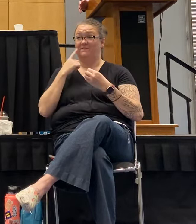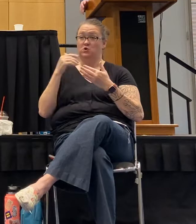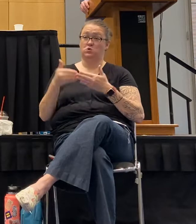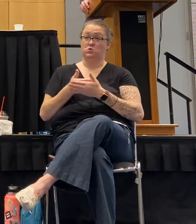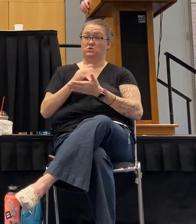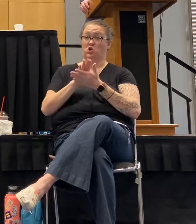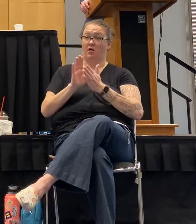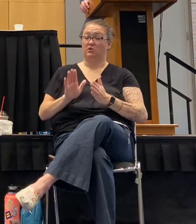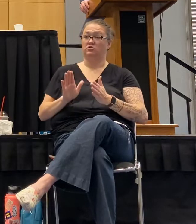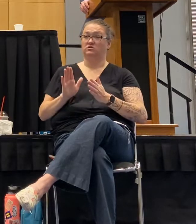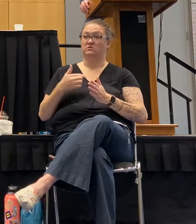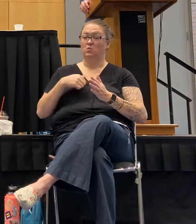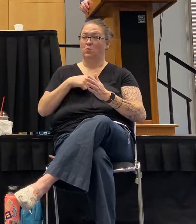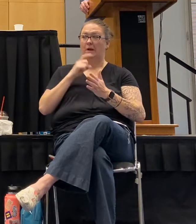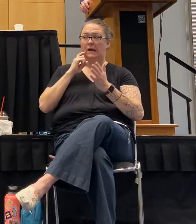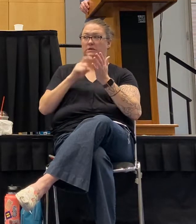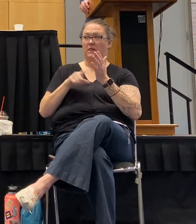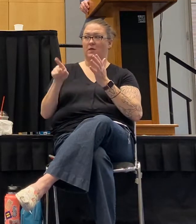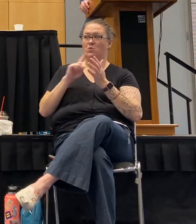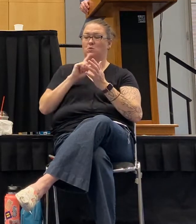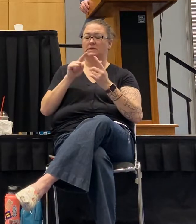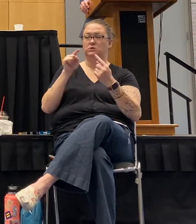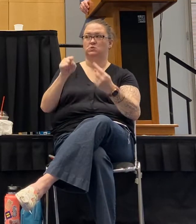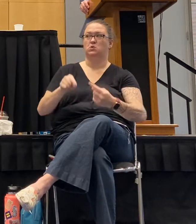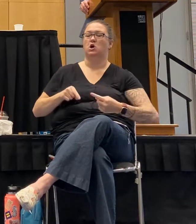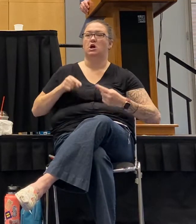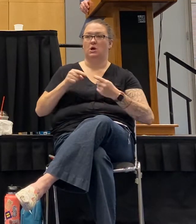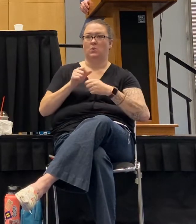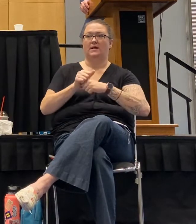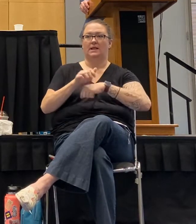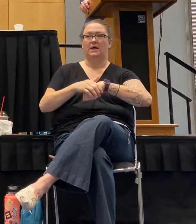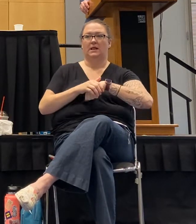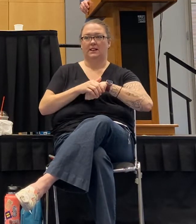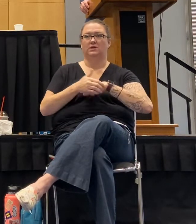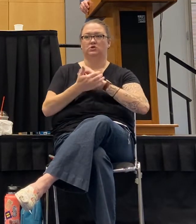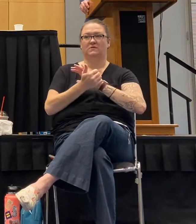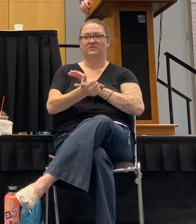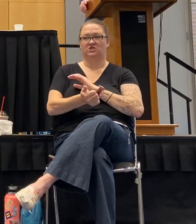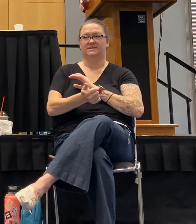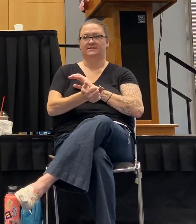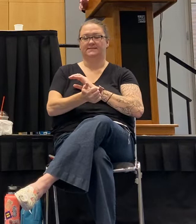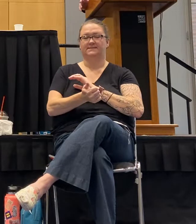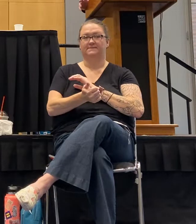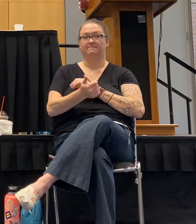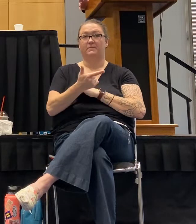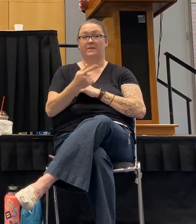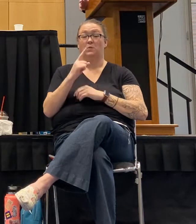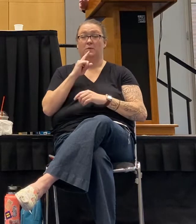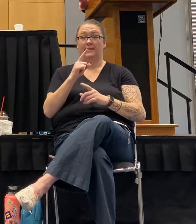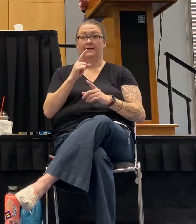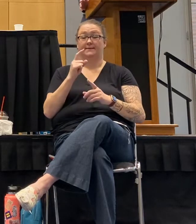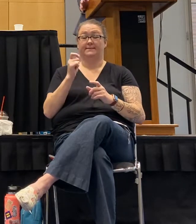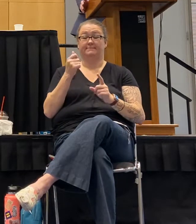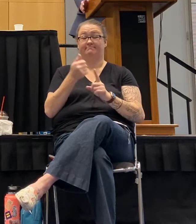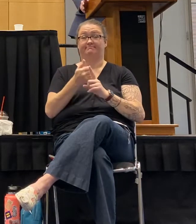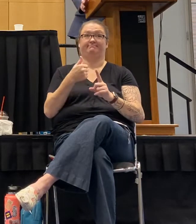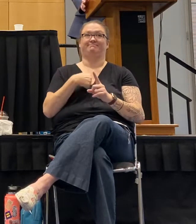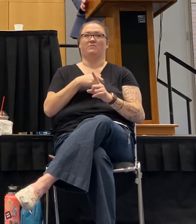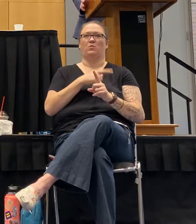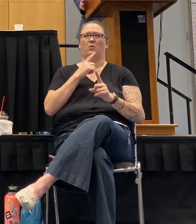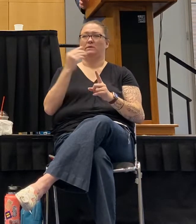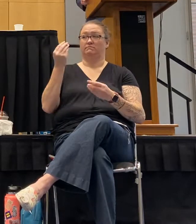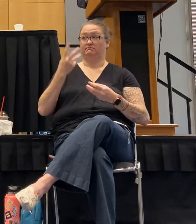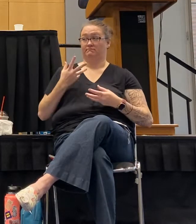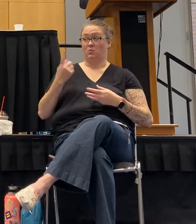scholars, we could tell that they really struggled with their English language proficiency. And the thing that really got us is we were told by one of